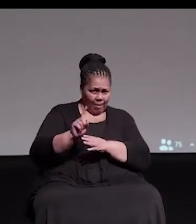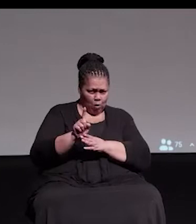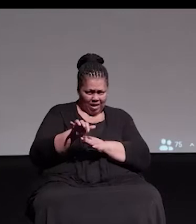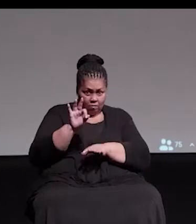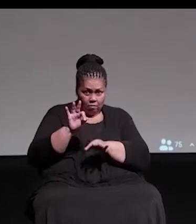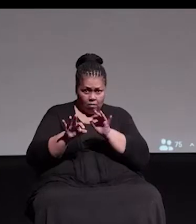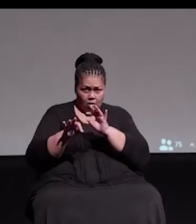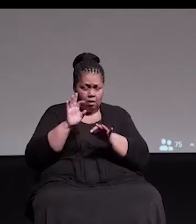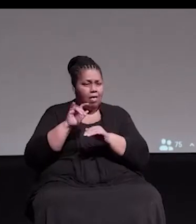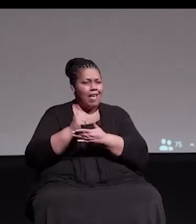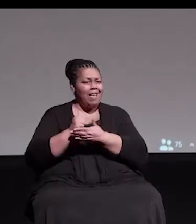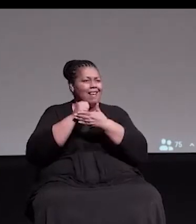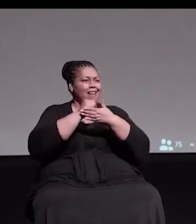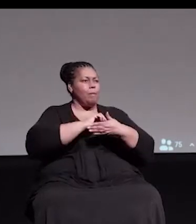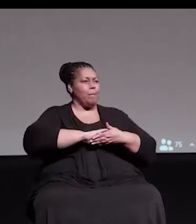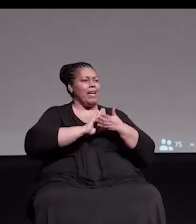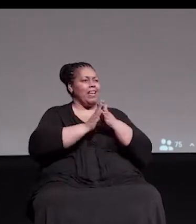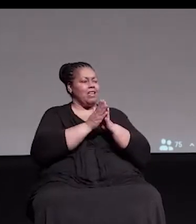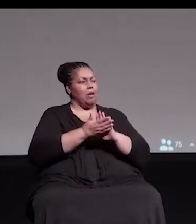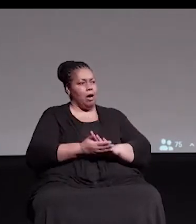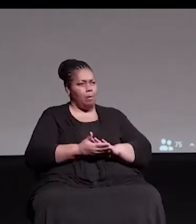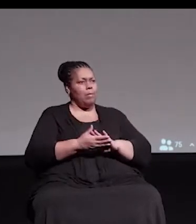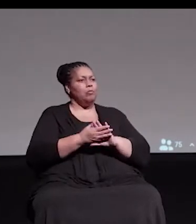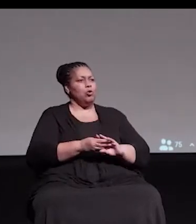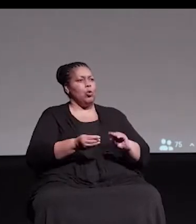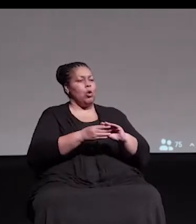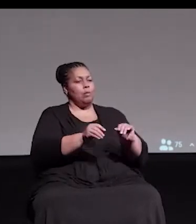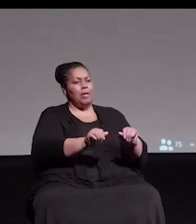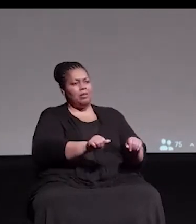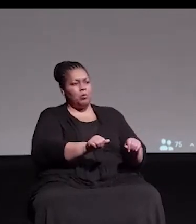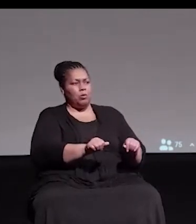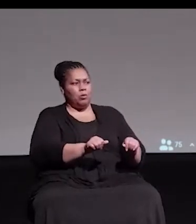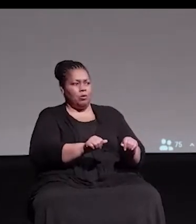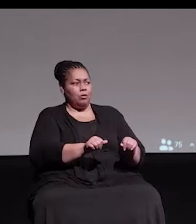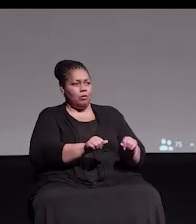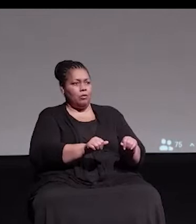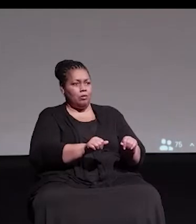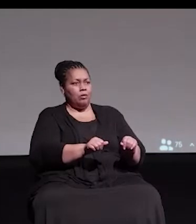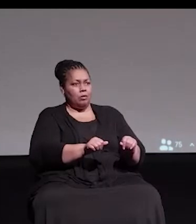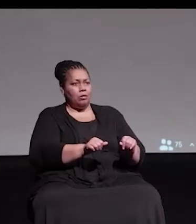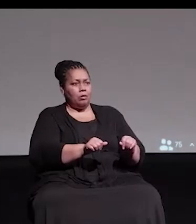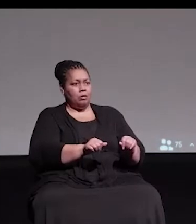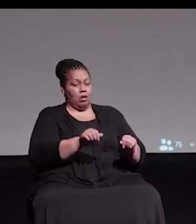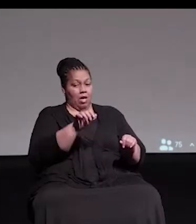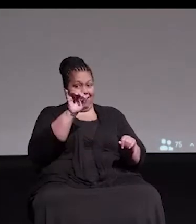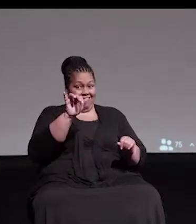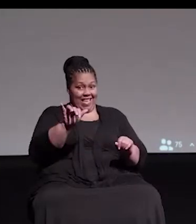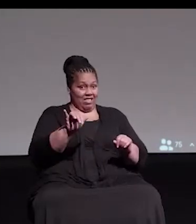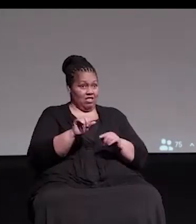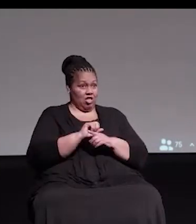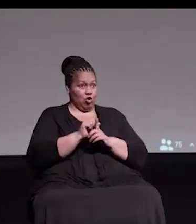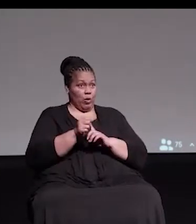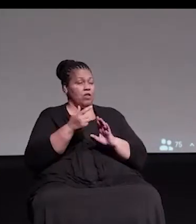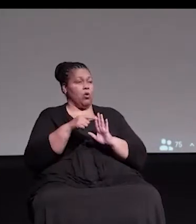make stories possible. And so in that instance, like if I